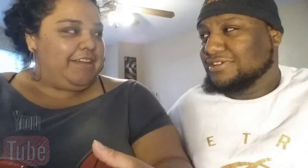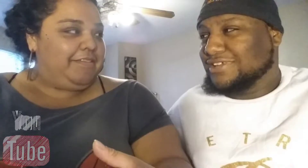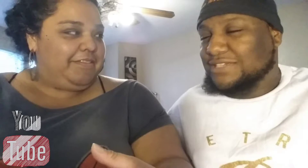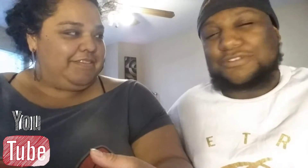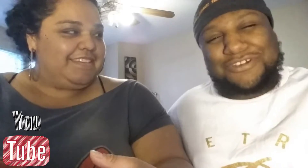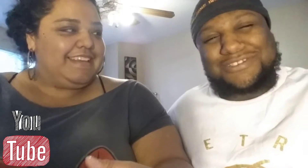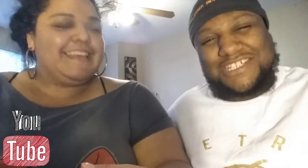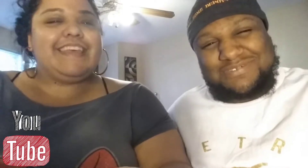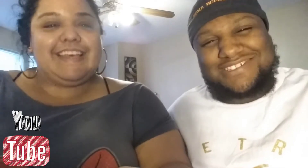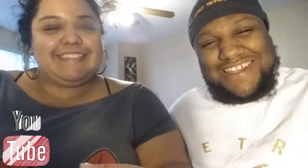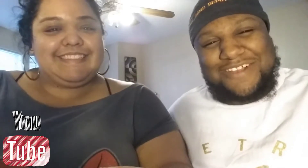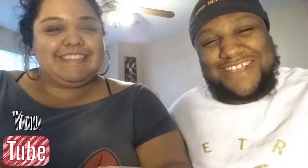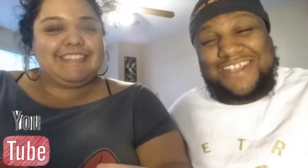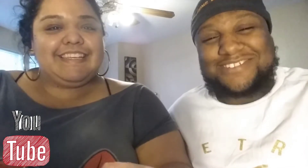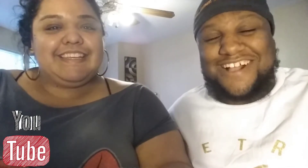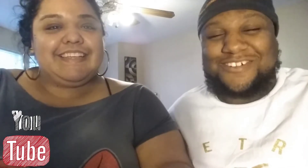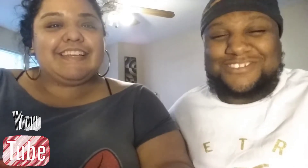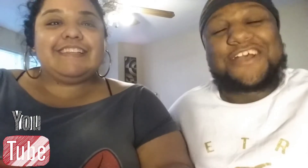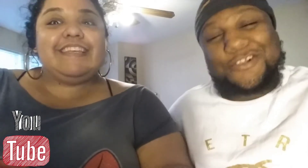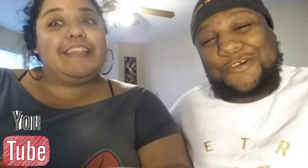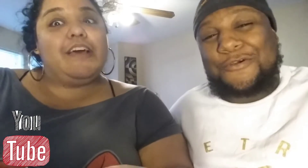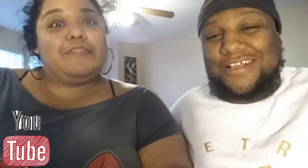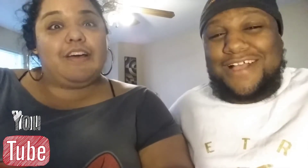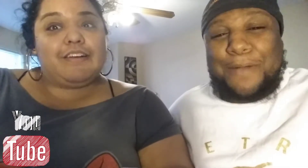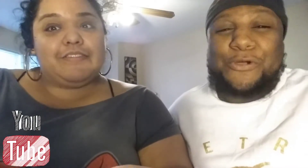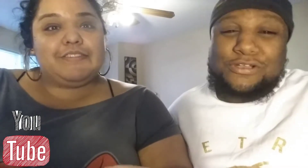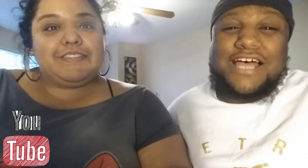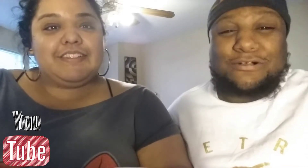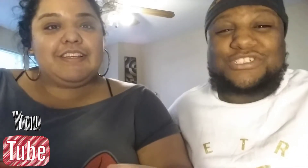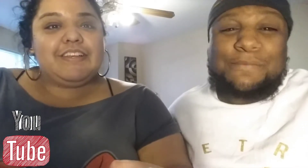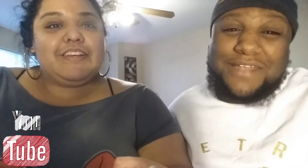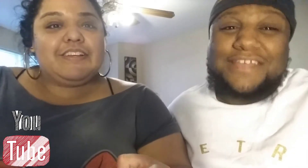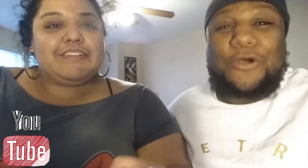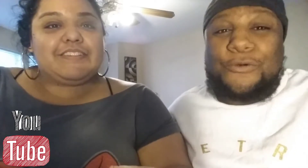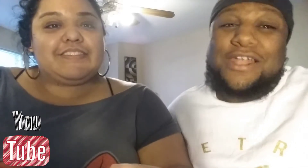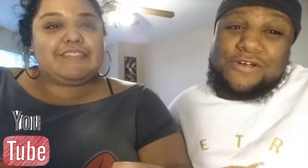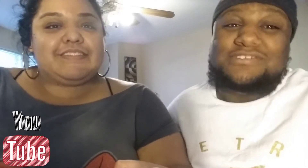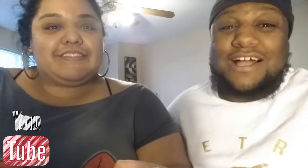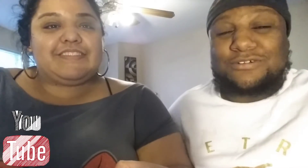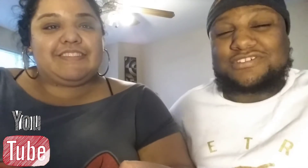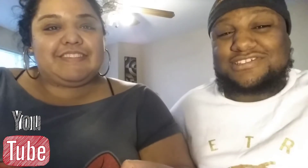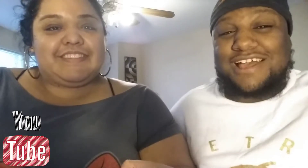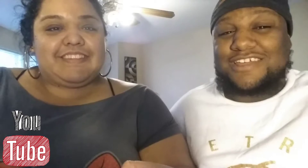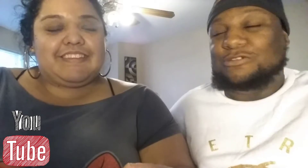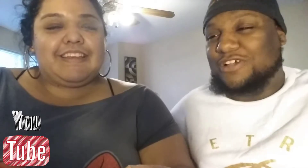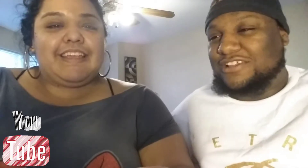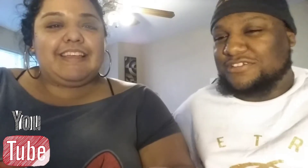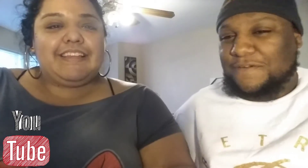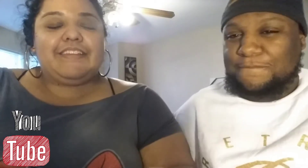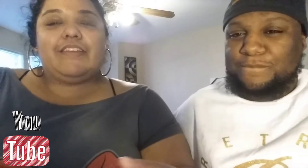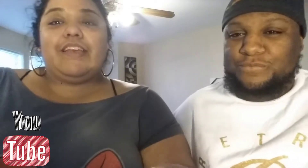Okay. That's what you're going to teach me sign language. I love tacos. Because he loves tacos. I'm going to go to a taco shop and be like, yo, I know tacos are sign language. All right, let's get it. Okay,